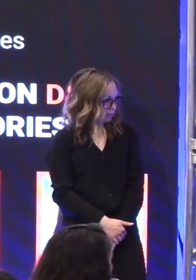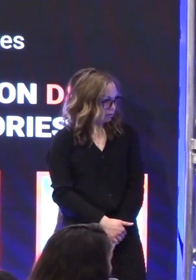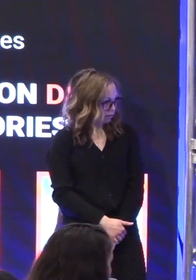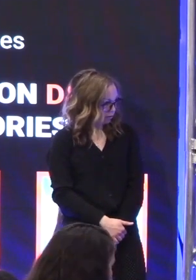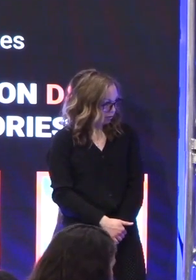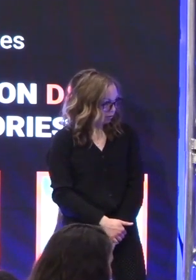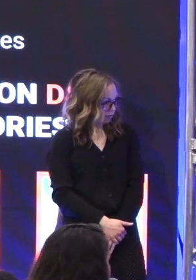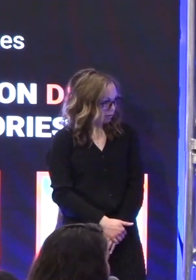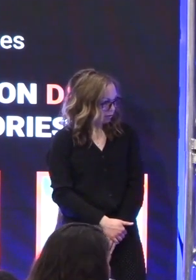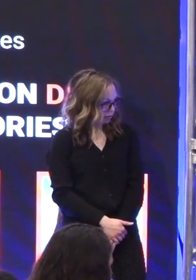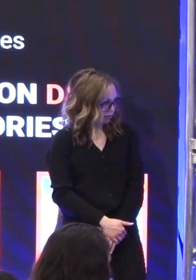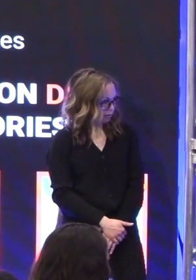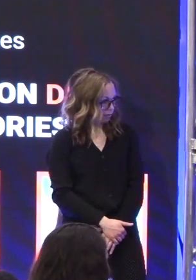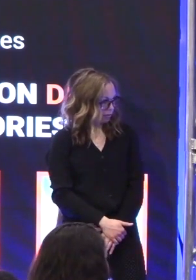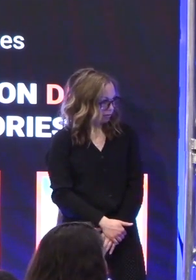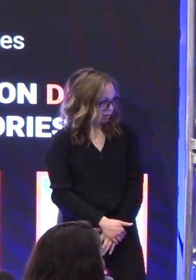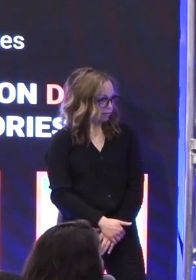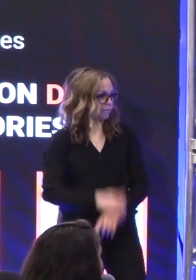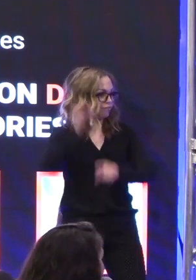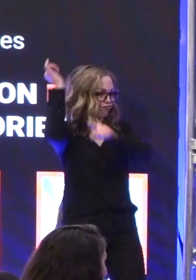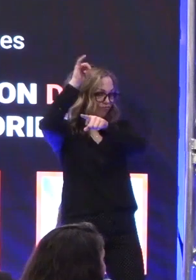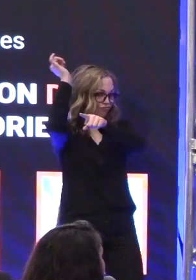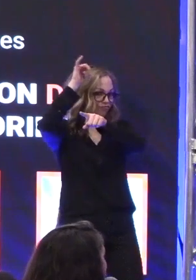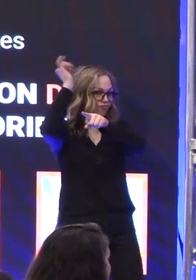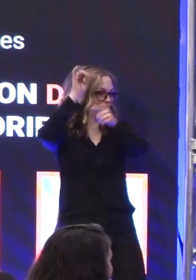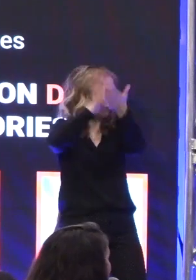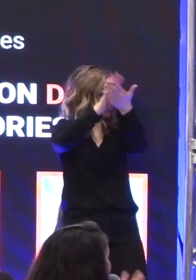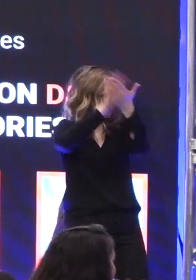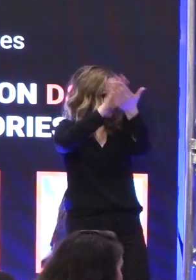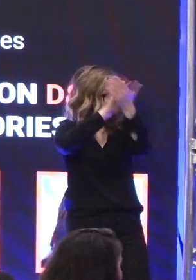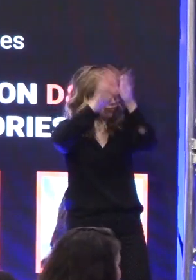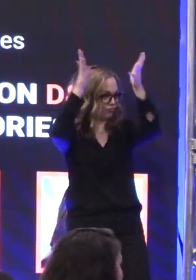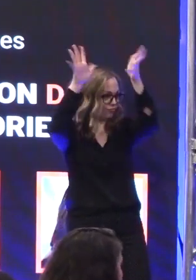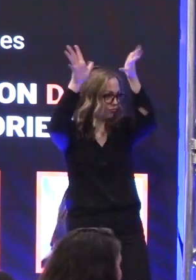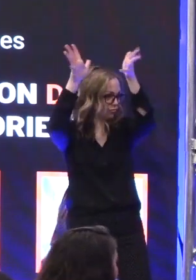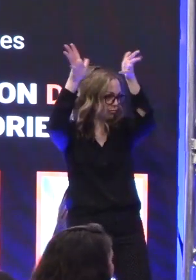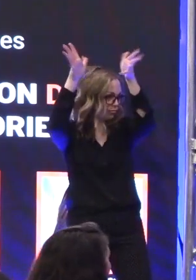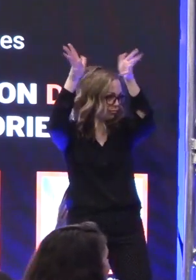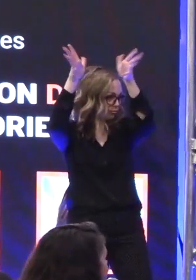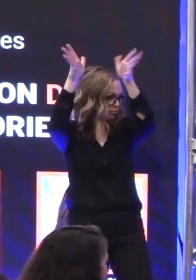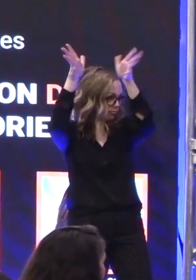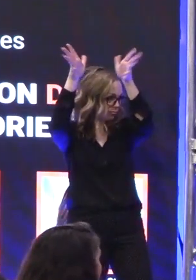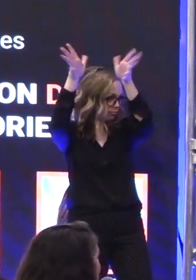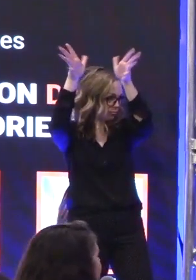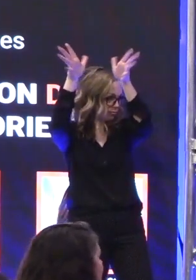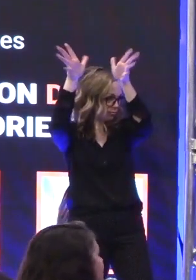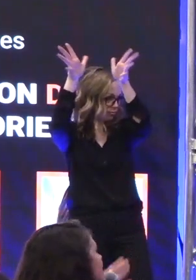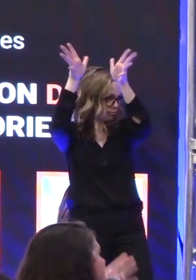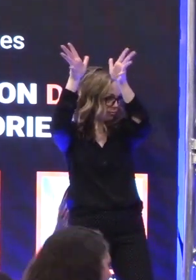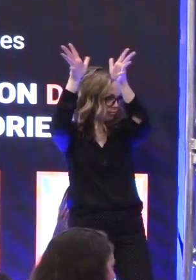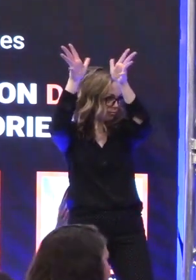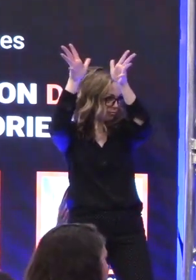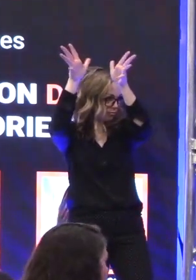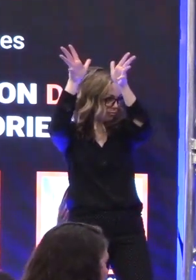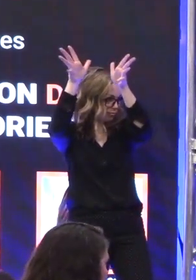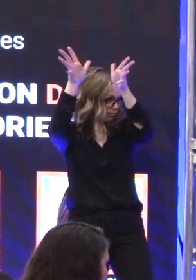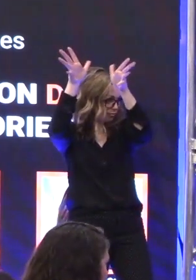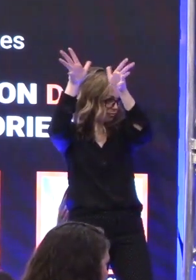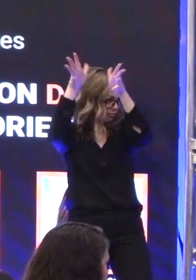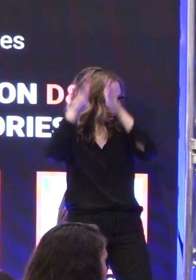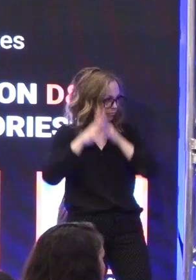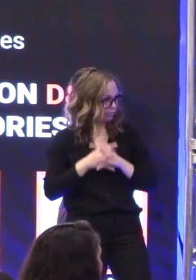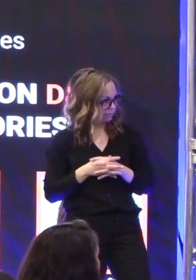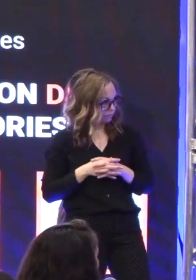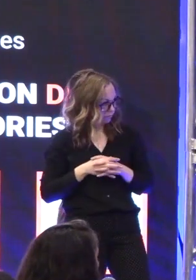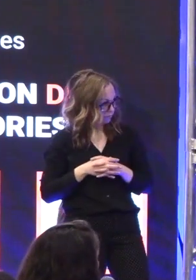of Artistic Sign Language. And that title matters. Now she sits next to the director.